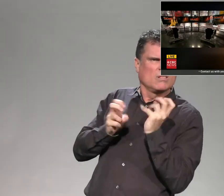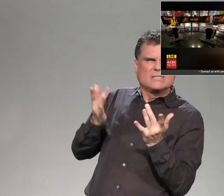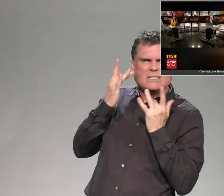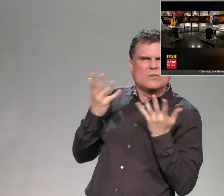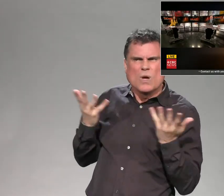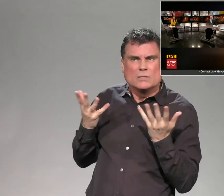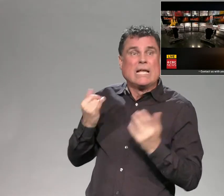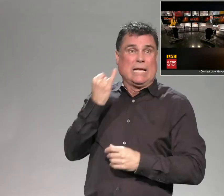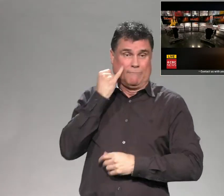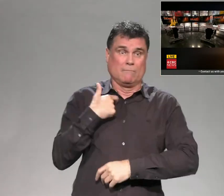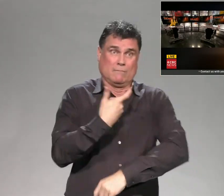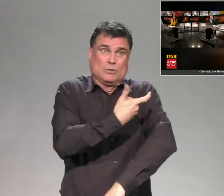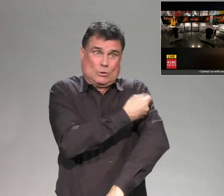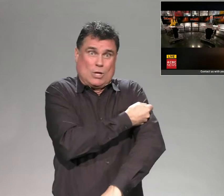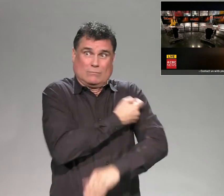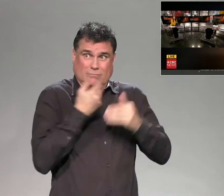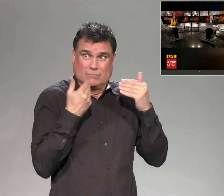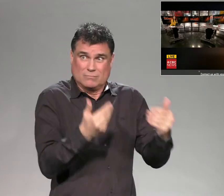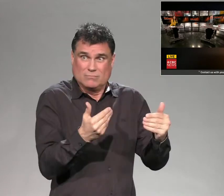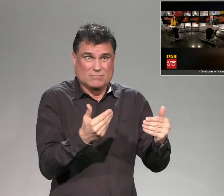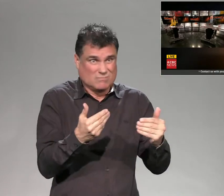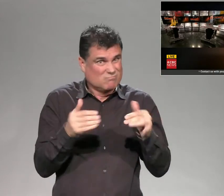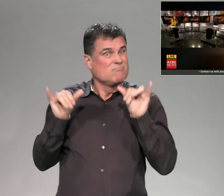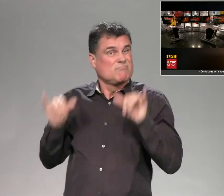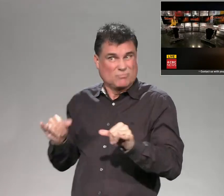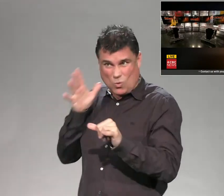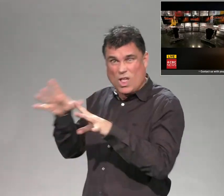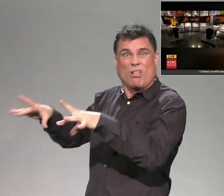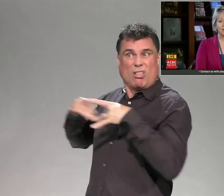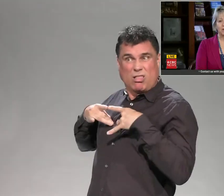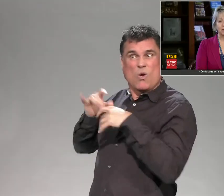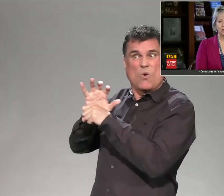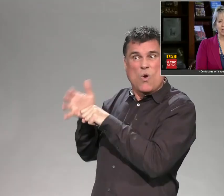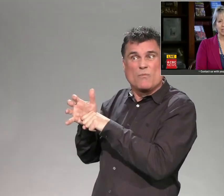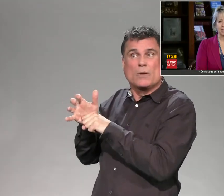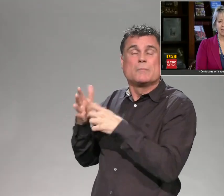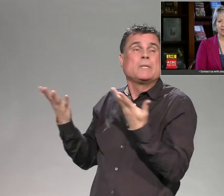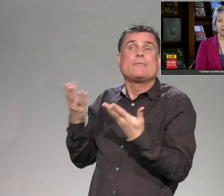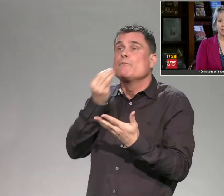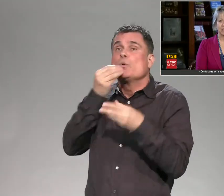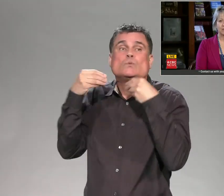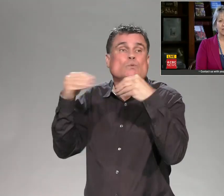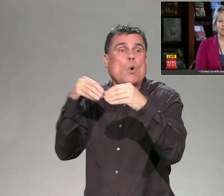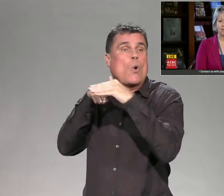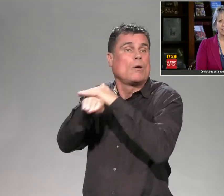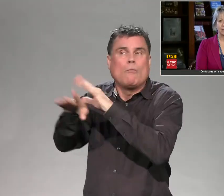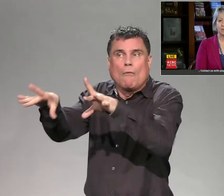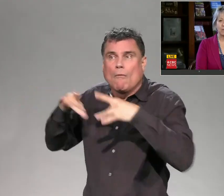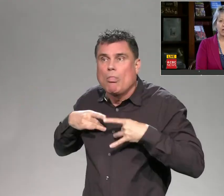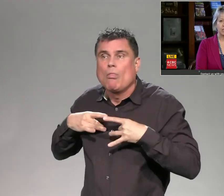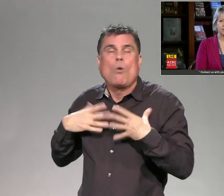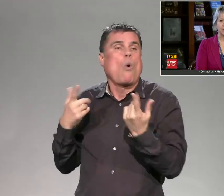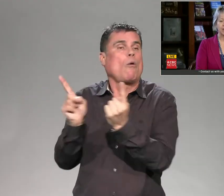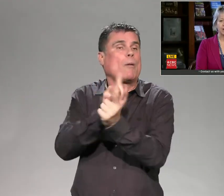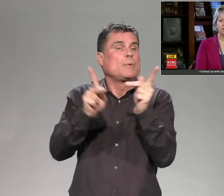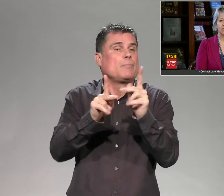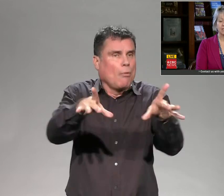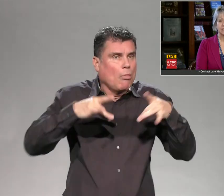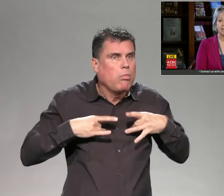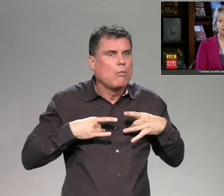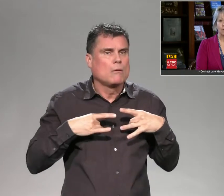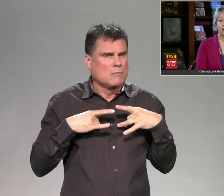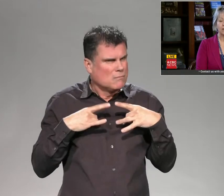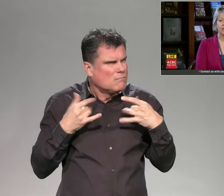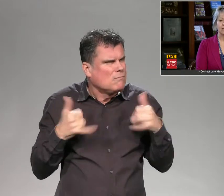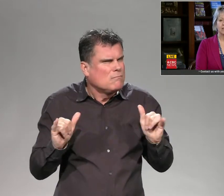people? Dr. Henry. Yeah, very good question. And I know that's one of the things we've been watching very carefully